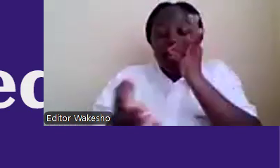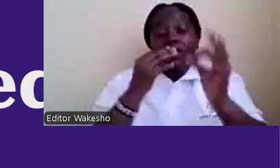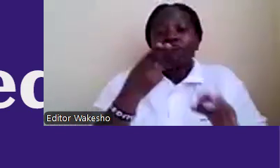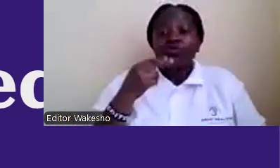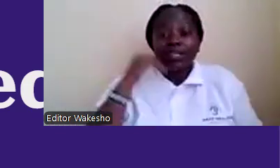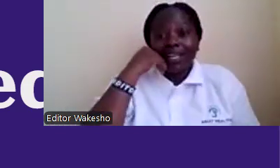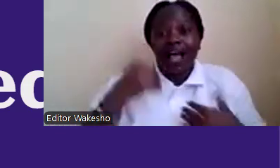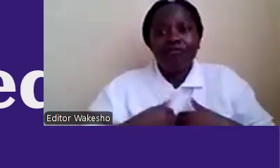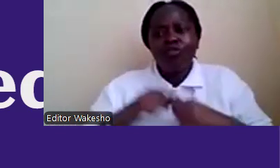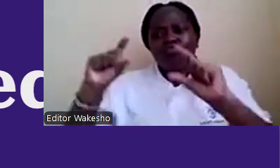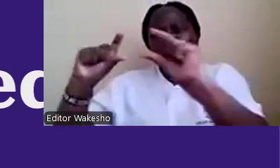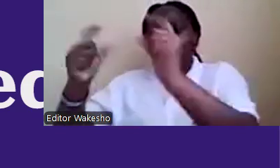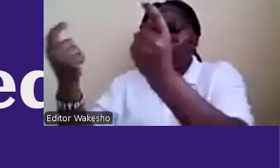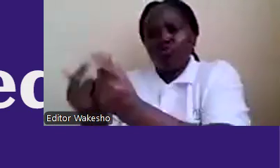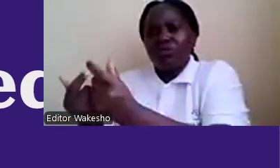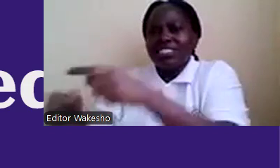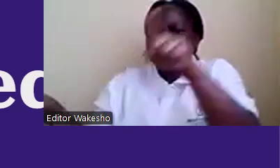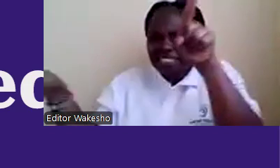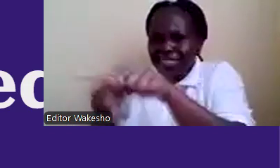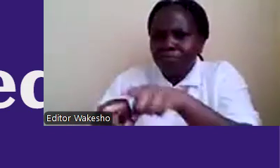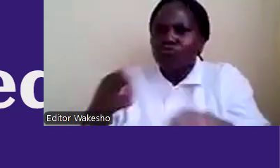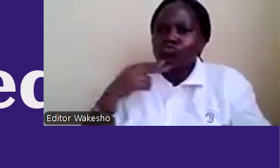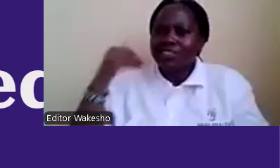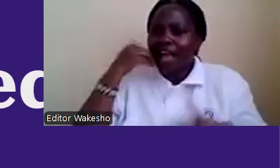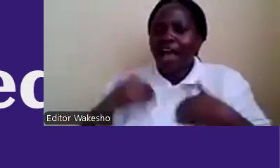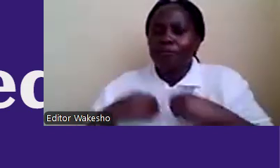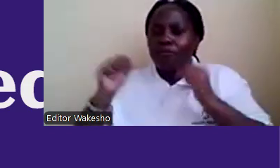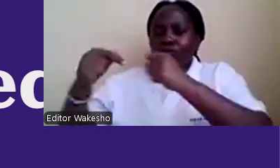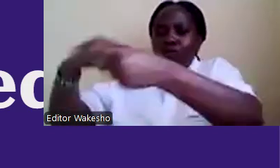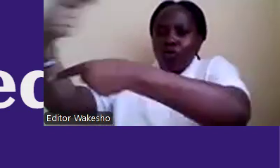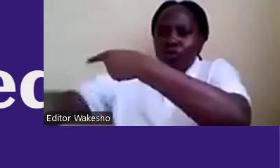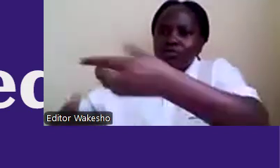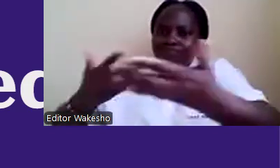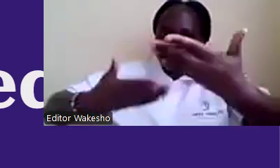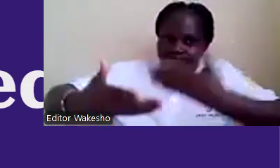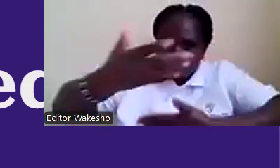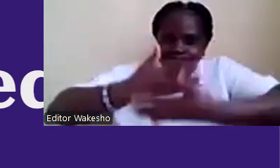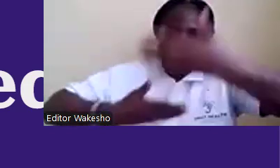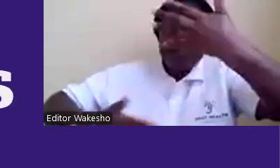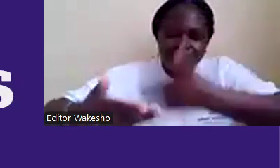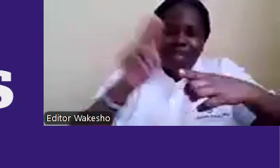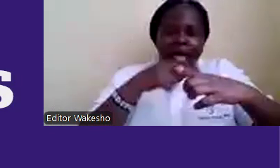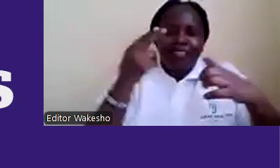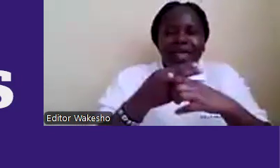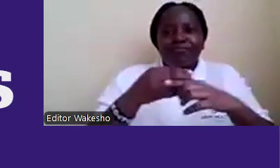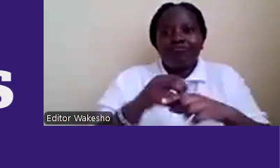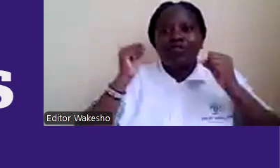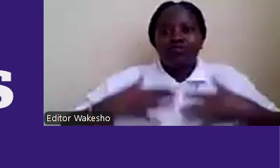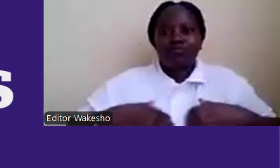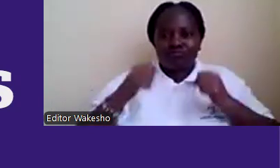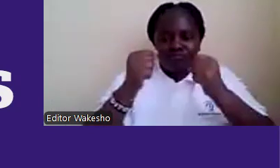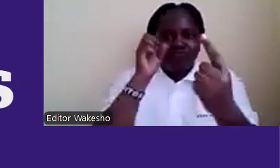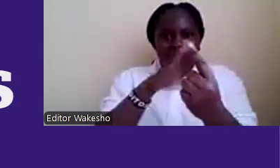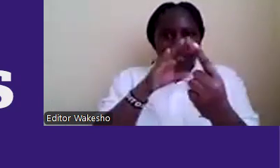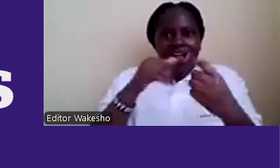are experiencing the symptoms and thereby being able to get adequate support. So I'm going to